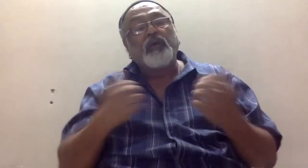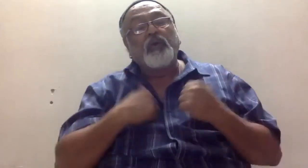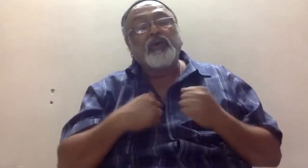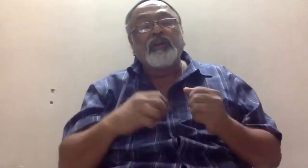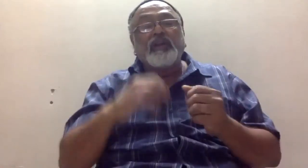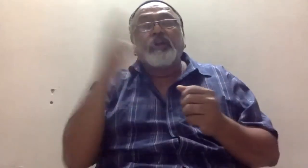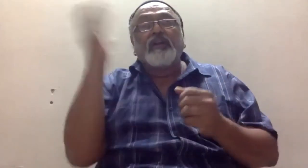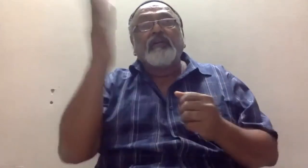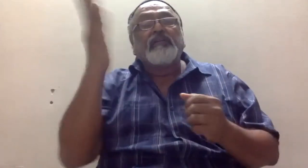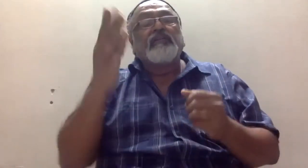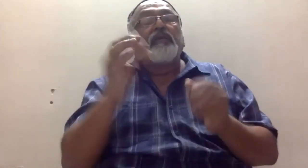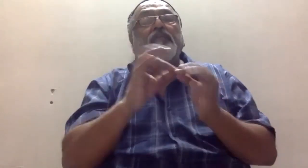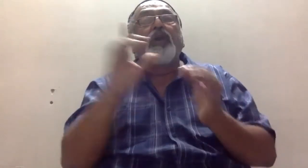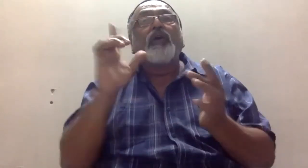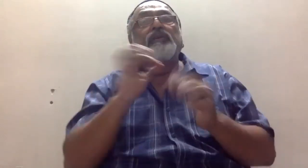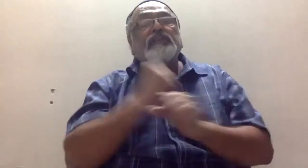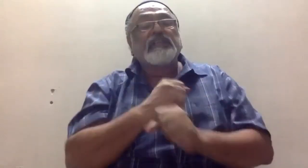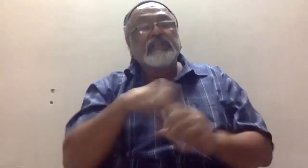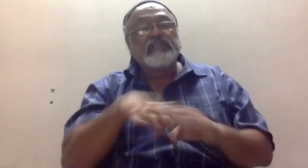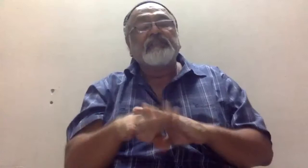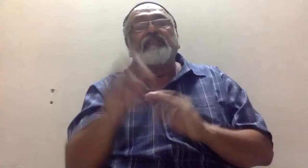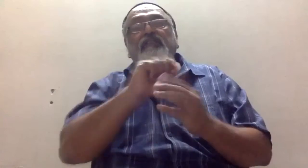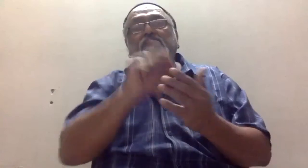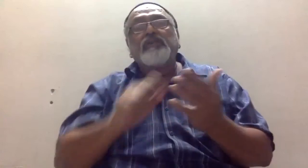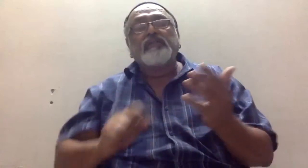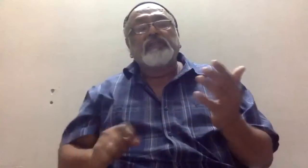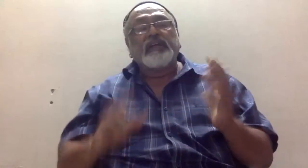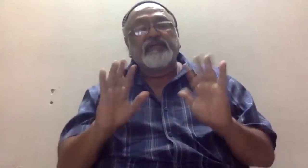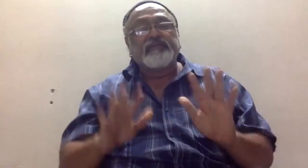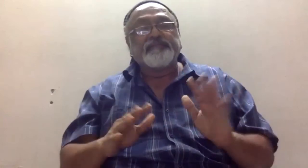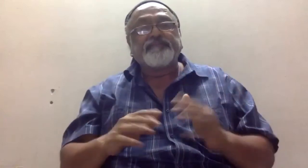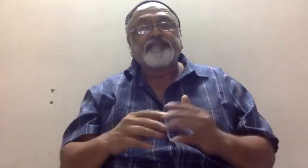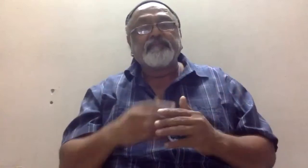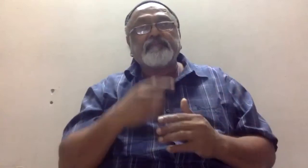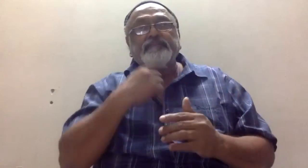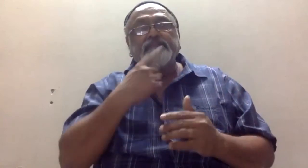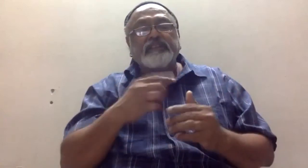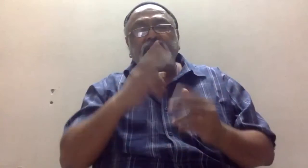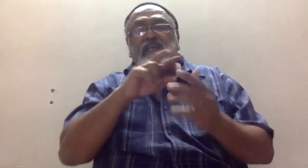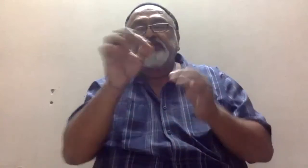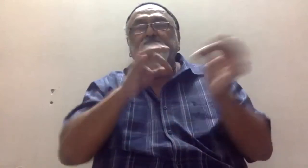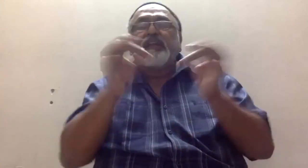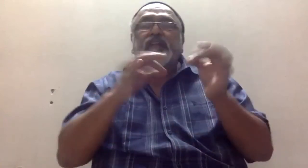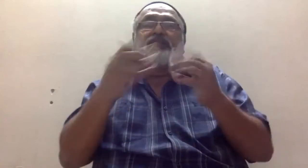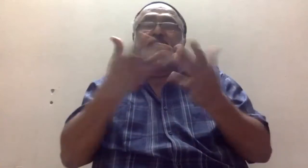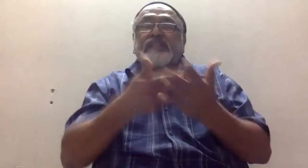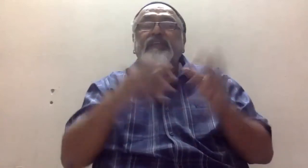blog, where I have taken on, in fact, reflected on these issues of how judges can be a little